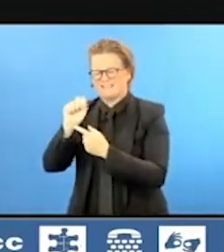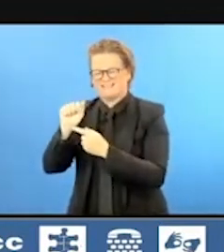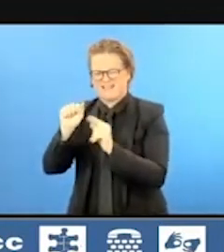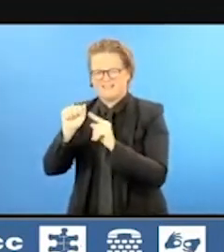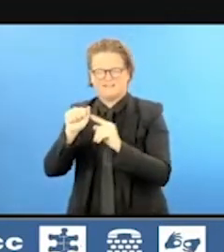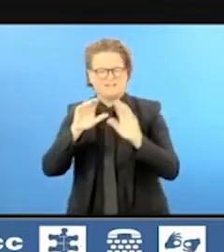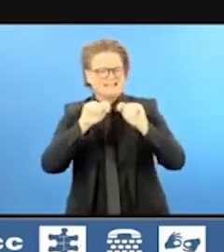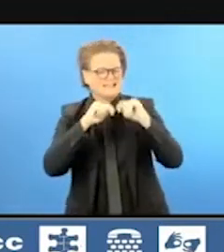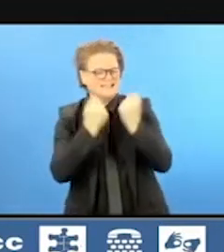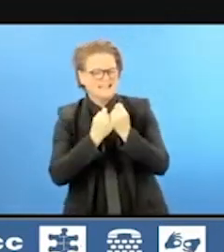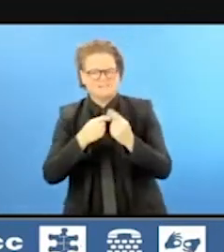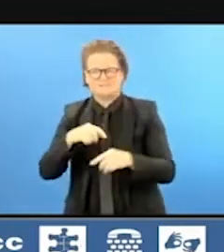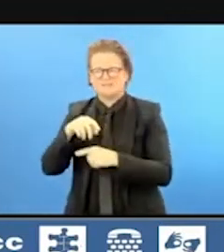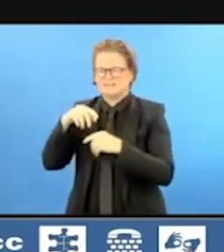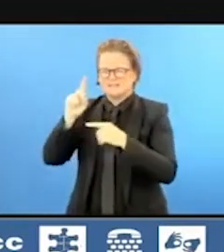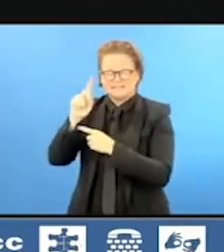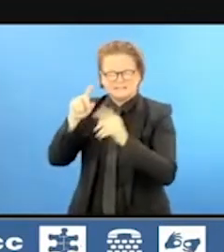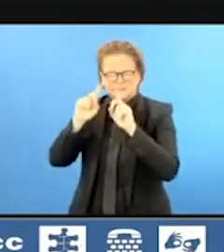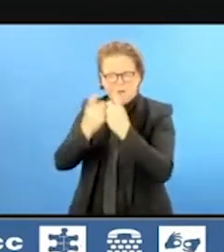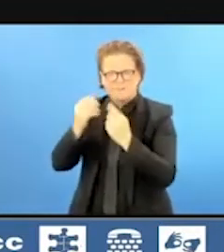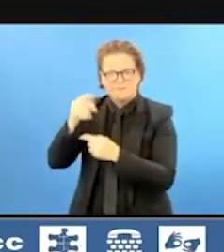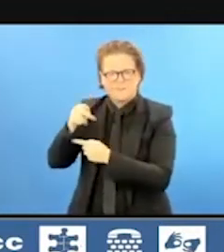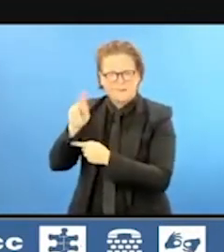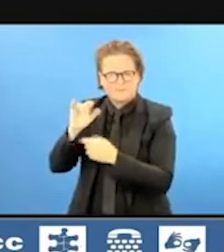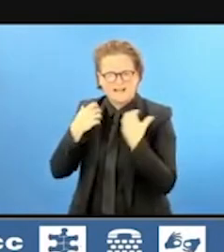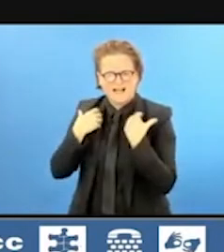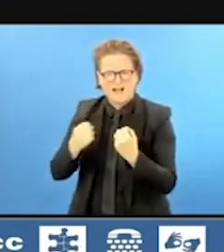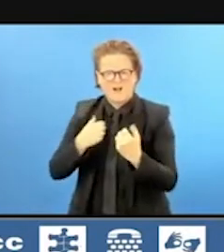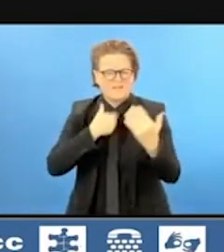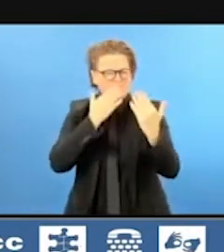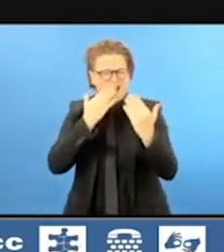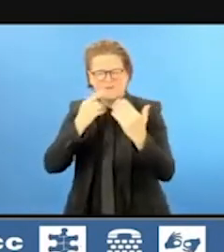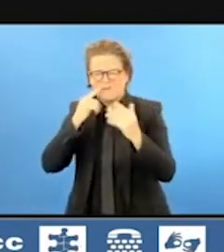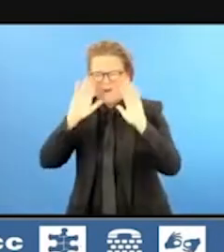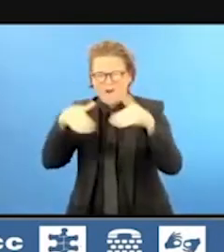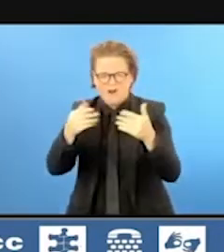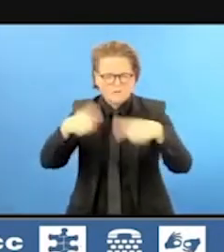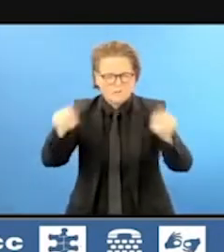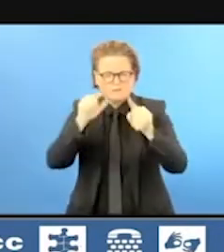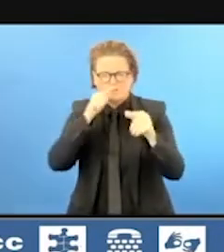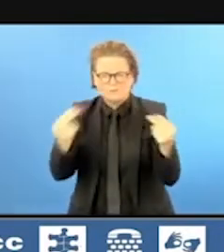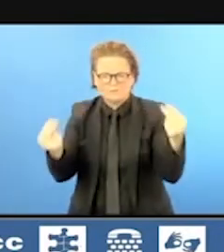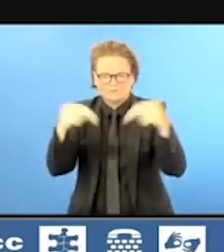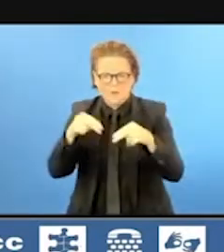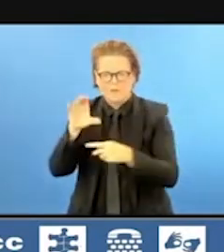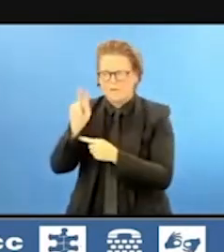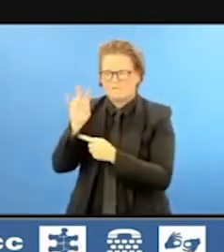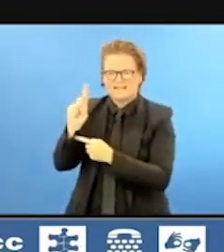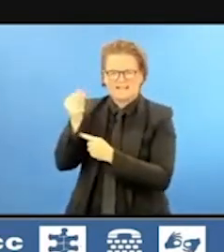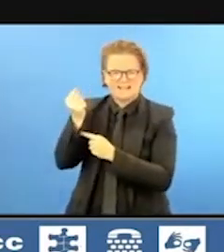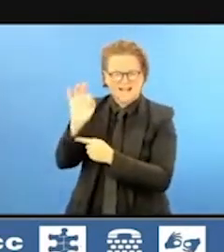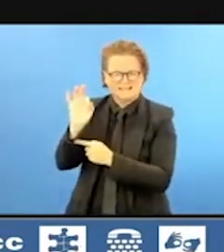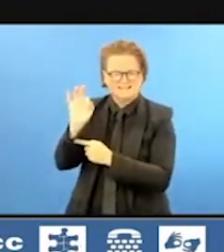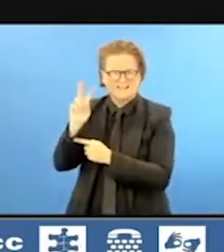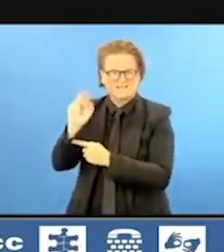and to everyone here today for joining the COVID-19 Vaccine Town Hall for people with disabilities and